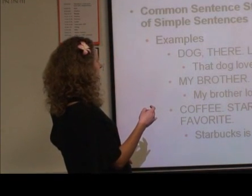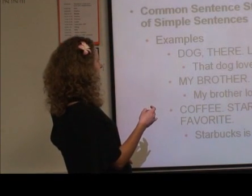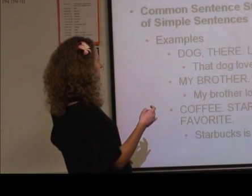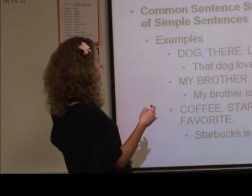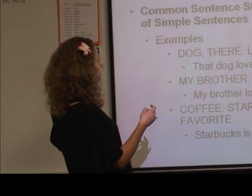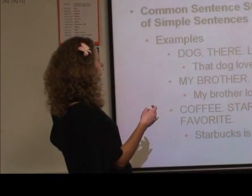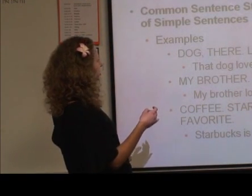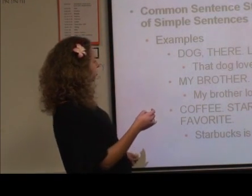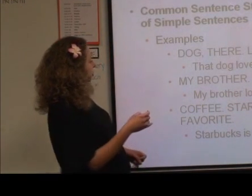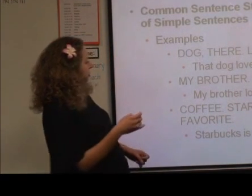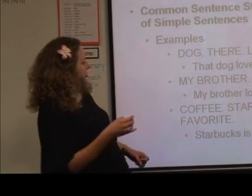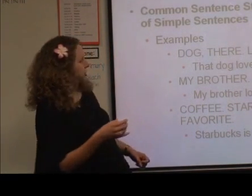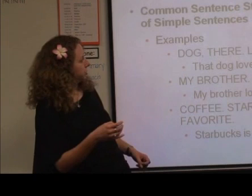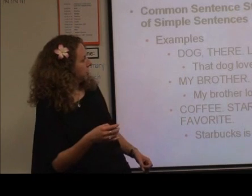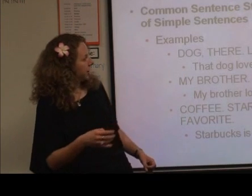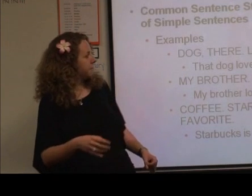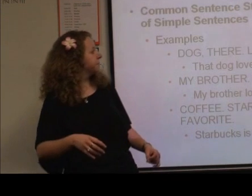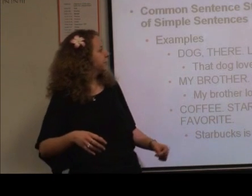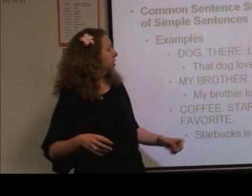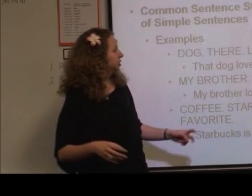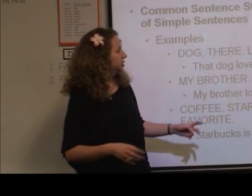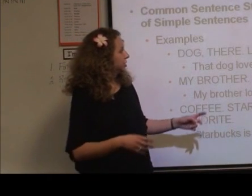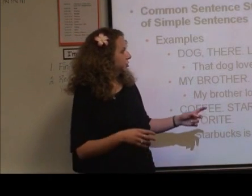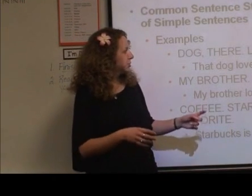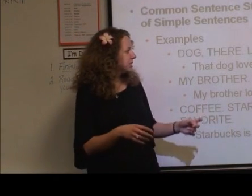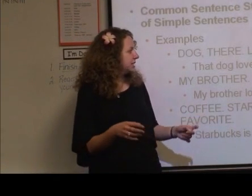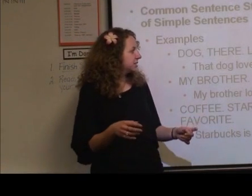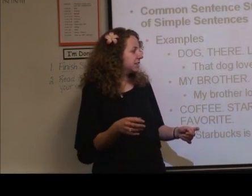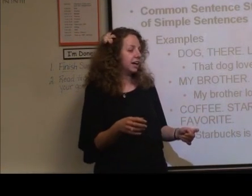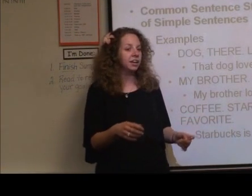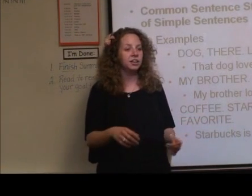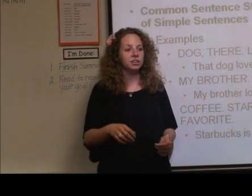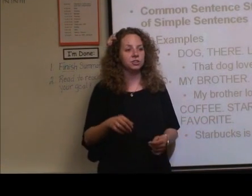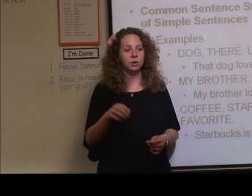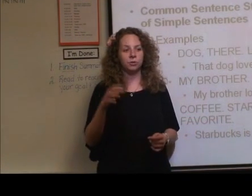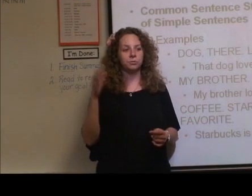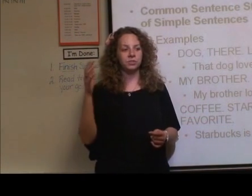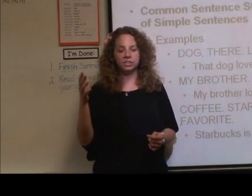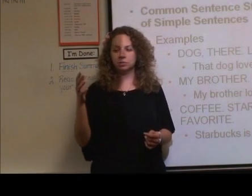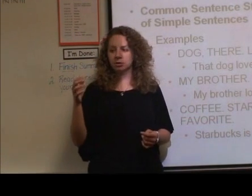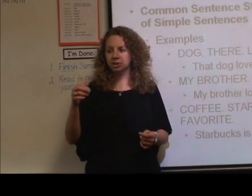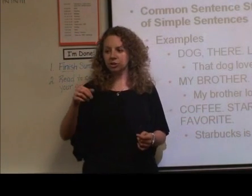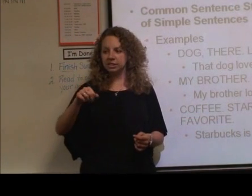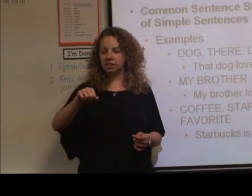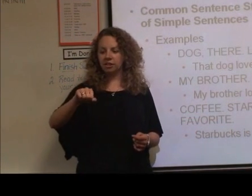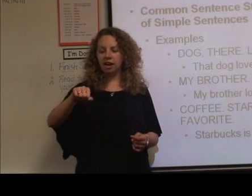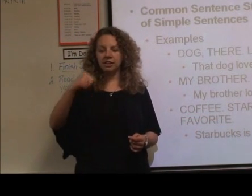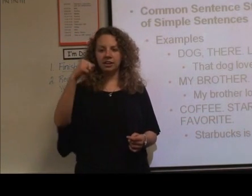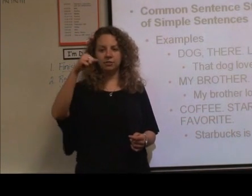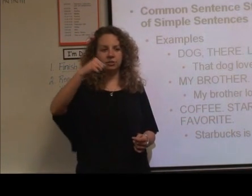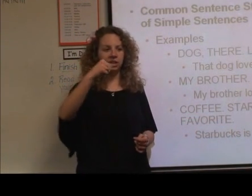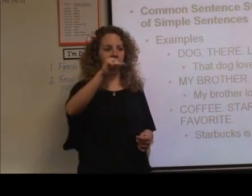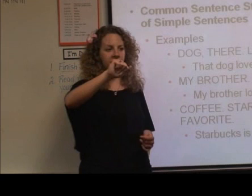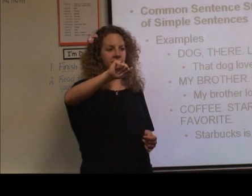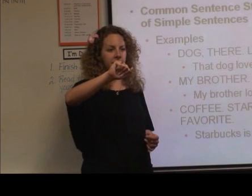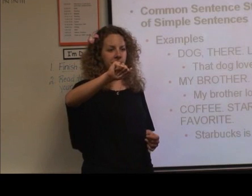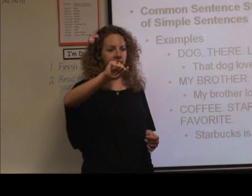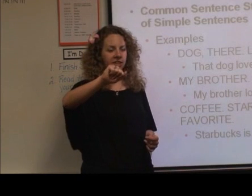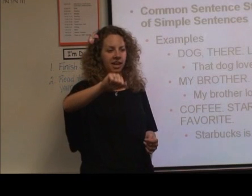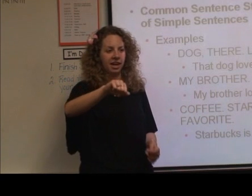I think there's only two. Okay, I'll teach you guys two more sentences. Okay. So this is one that you'll see a lot if you take and make like an